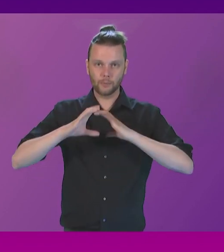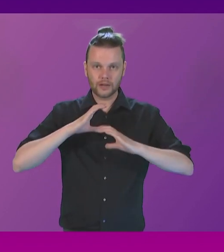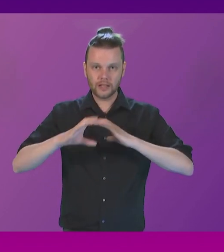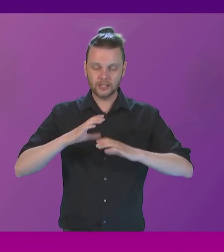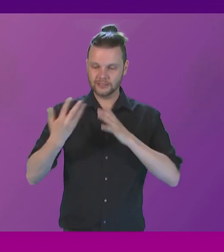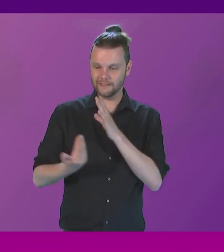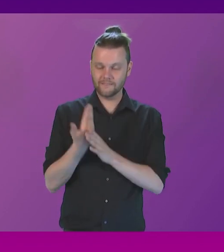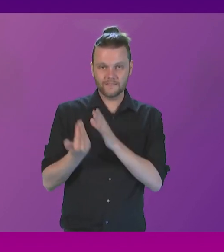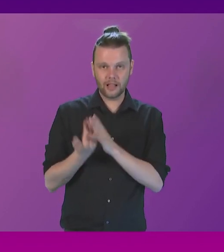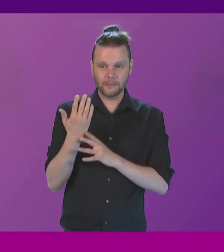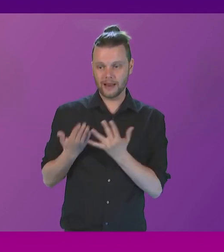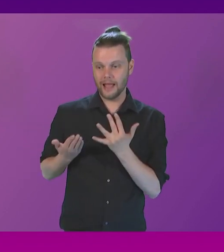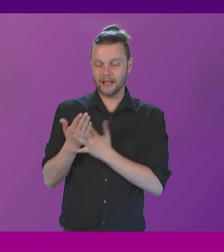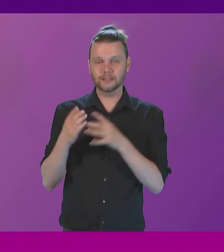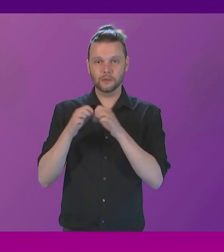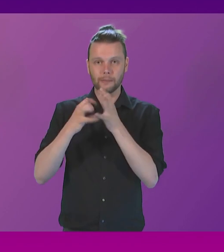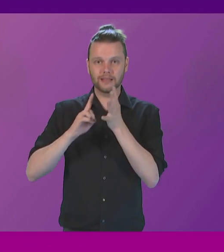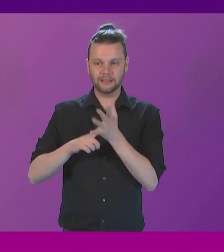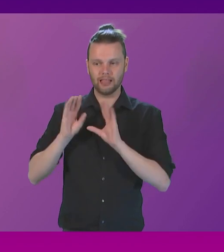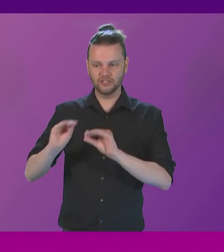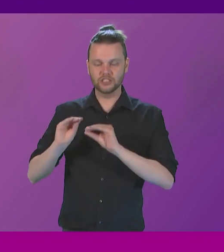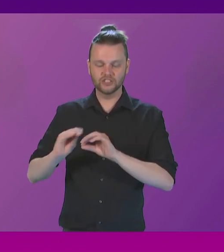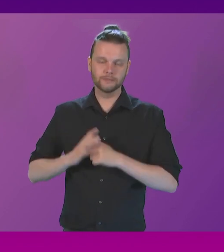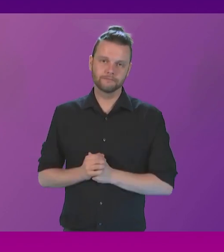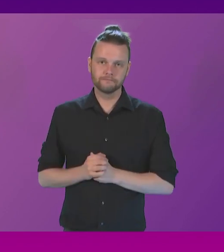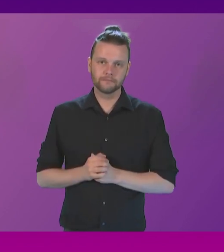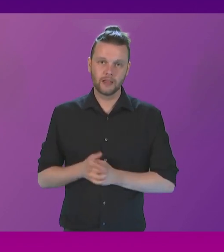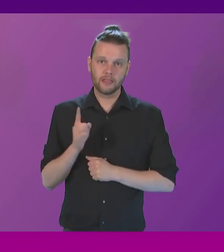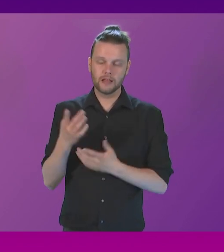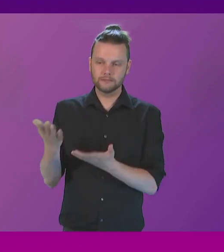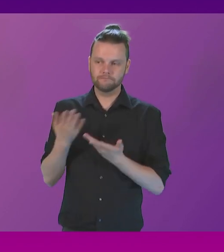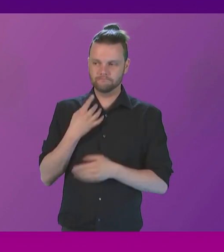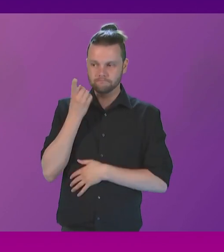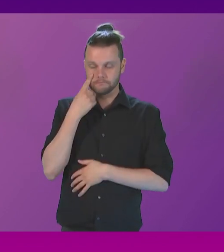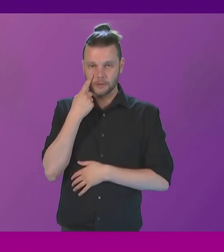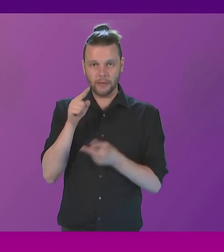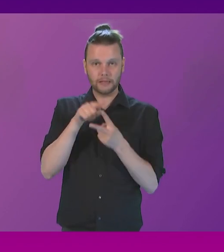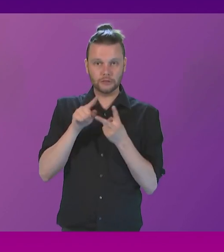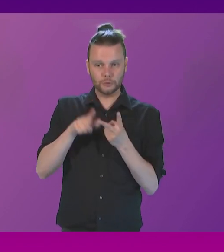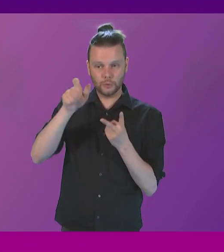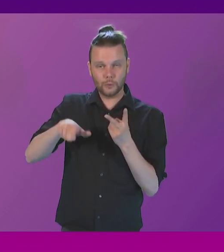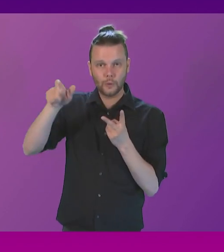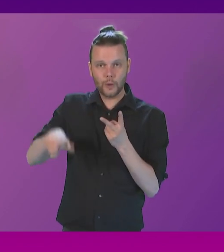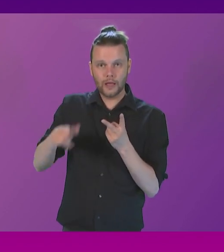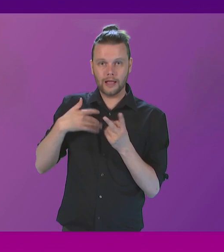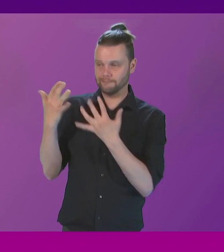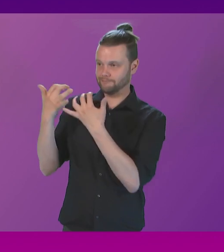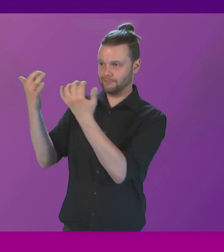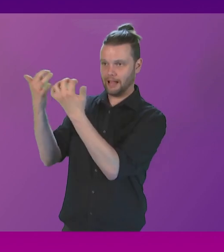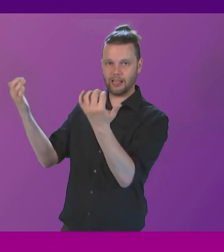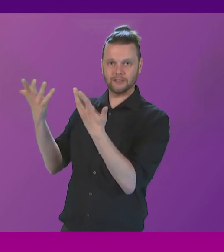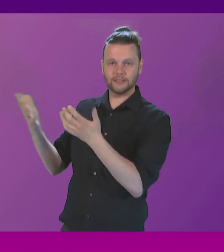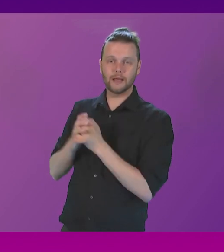development and access to British Sign Language education, which has been brought to my attention by two constituents in the gallery today,